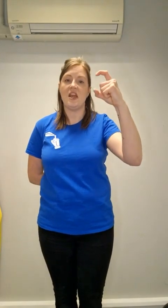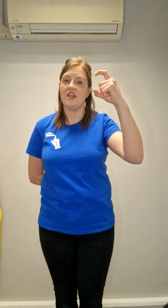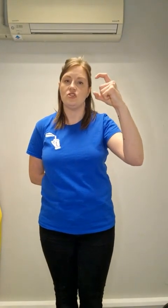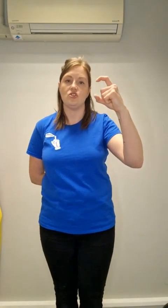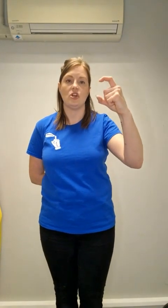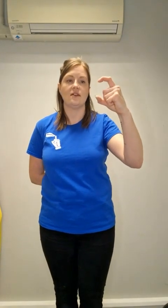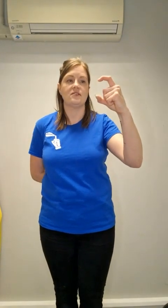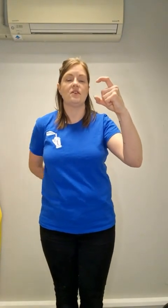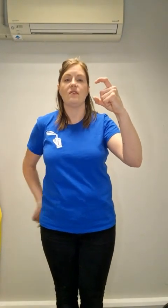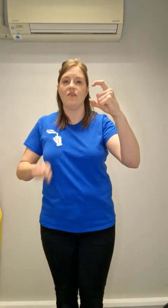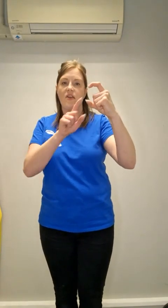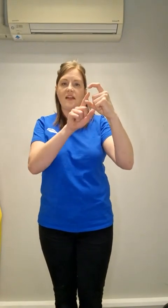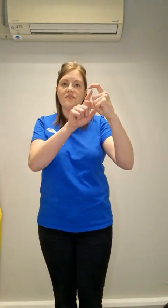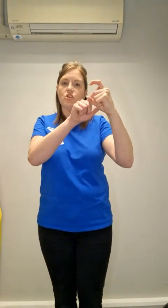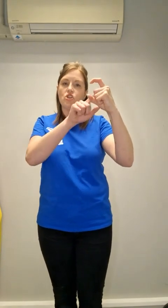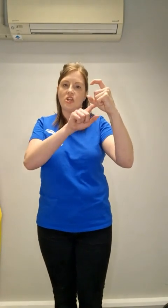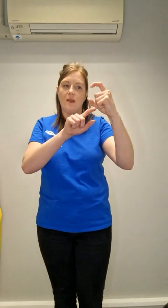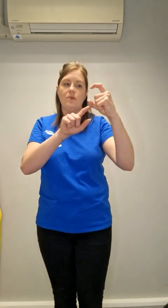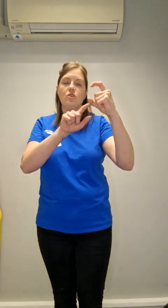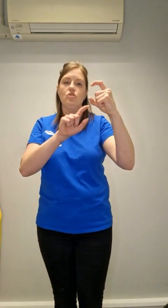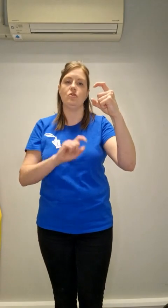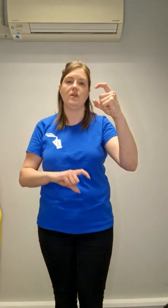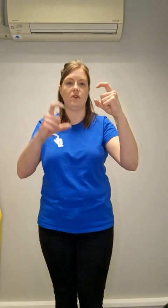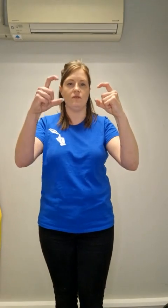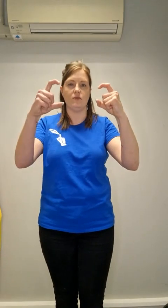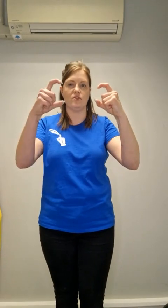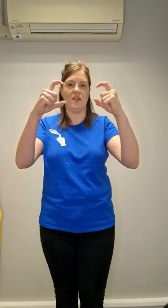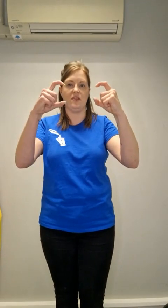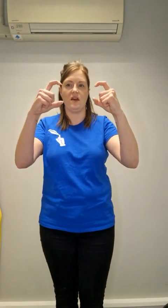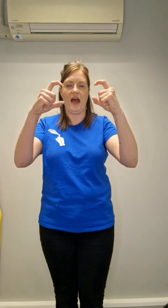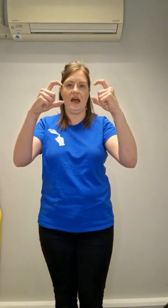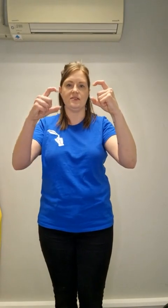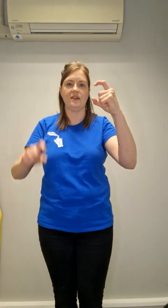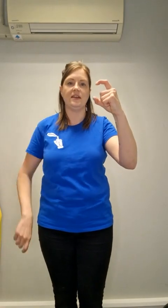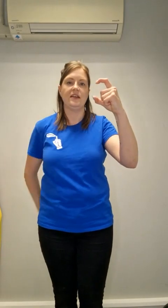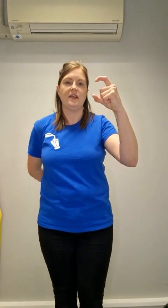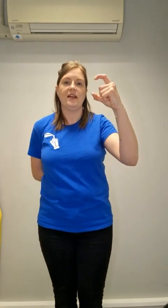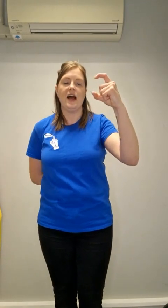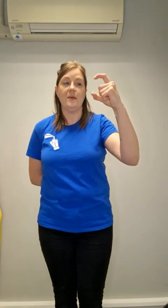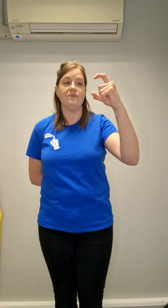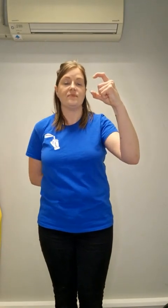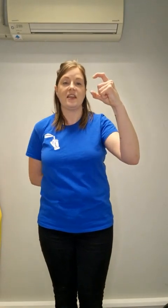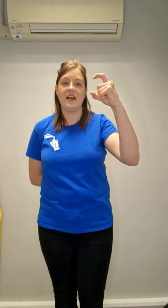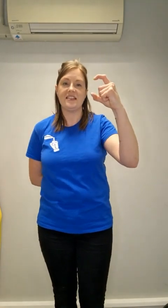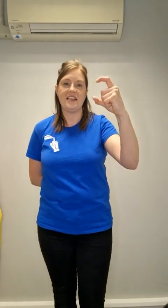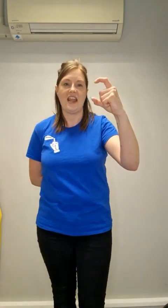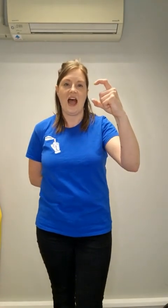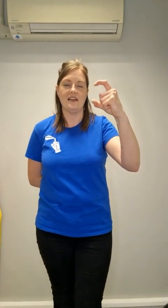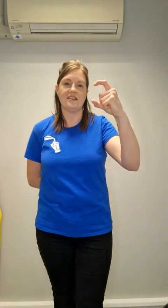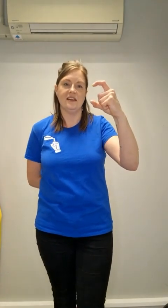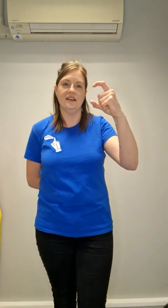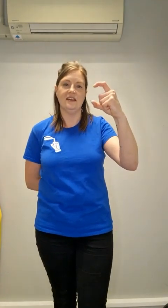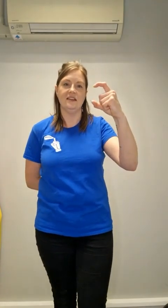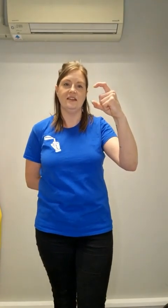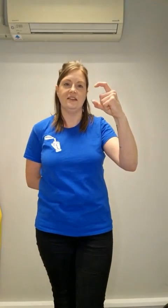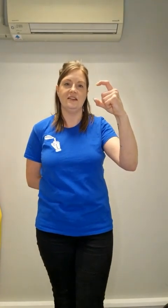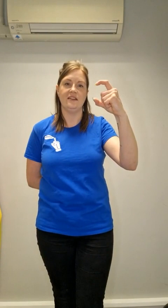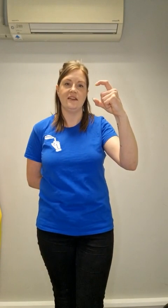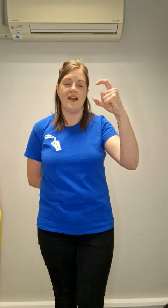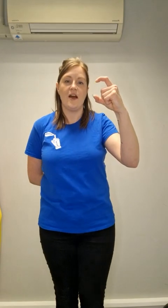it's just, that's the shape that you should be looking for. So either hand, a C hand.